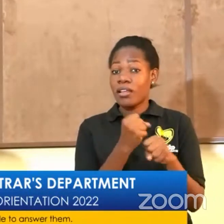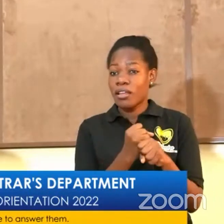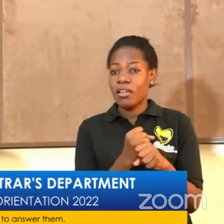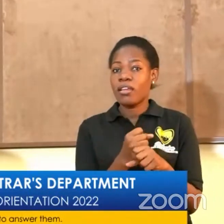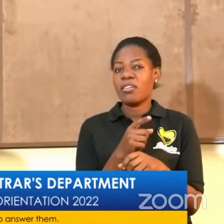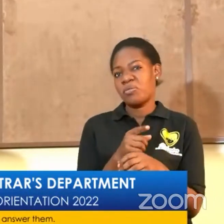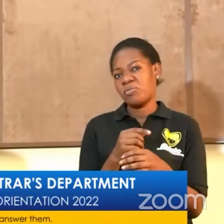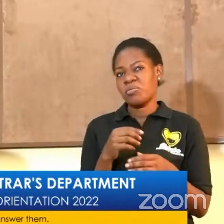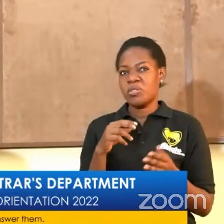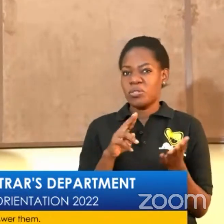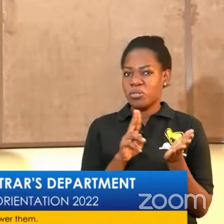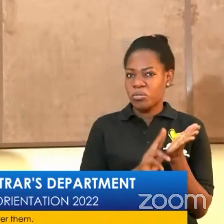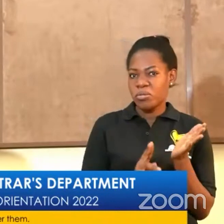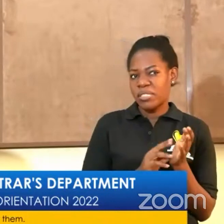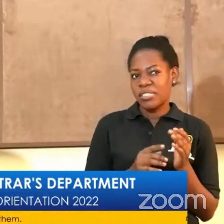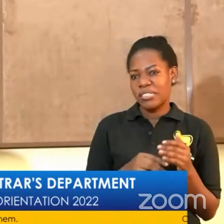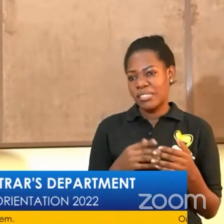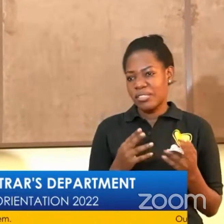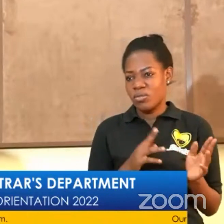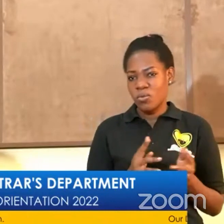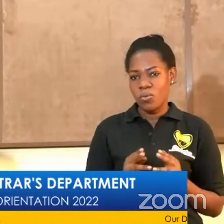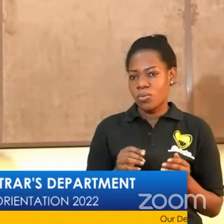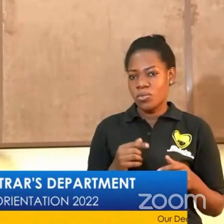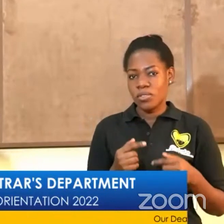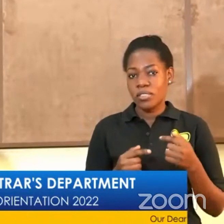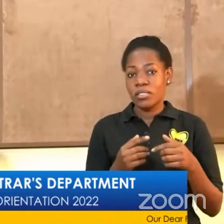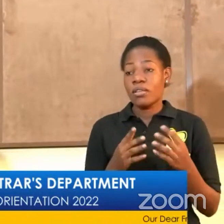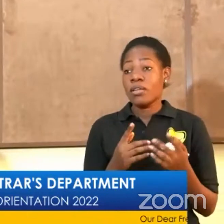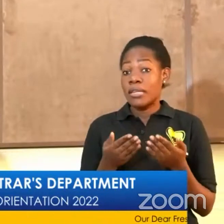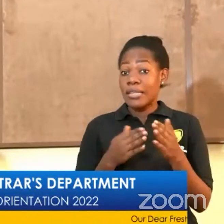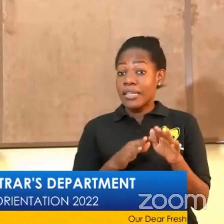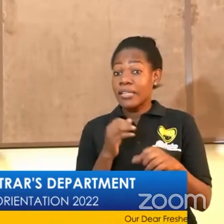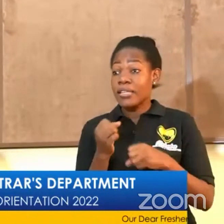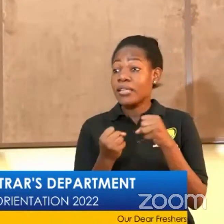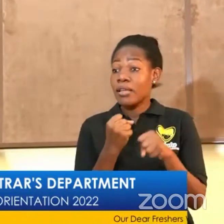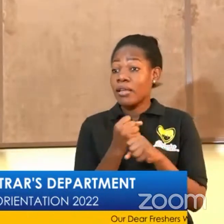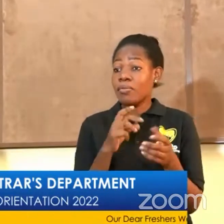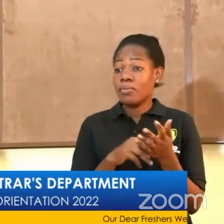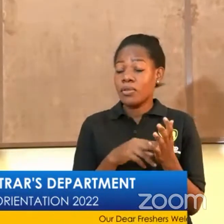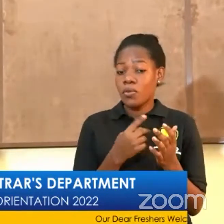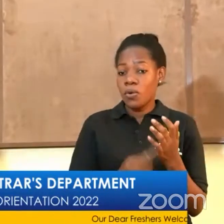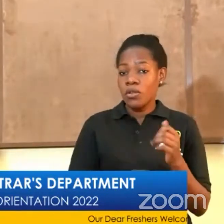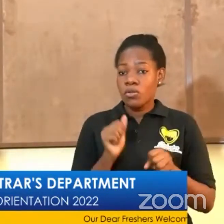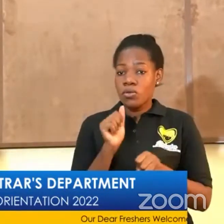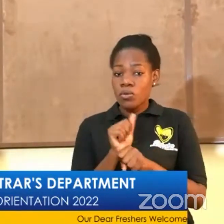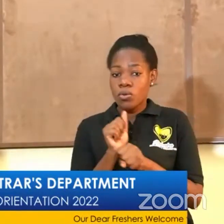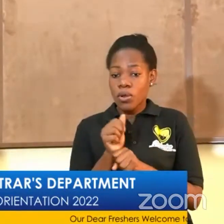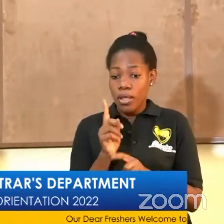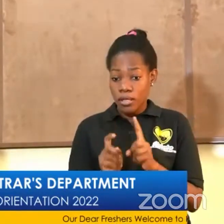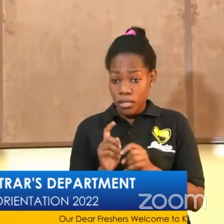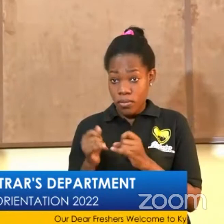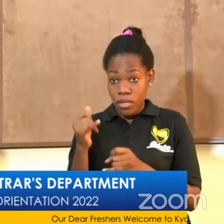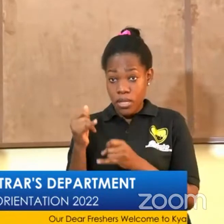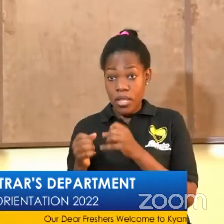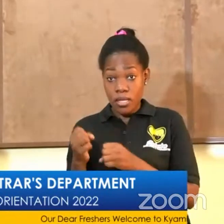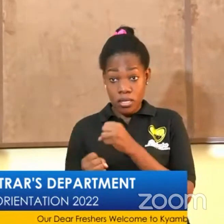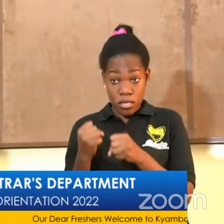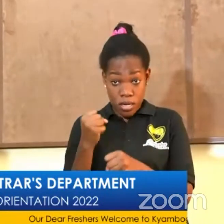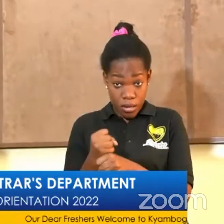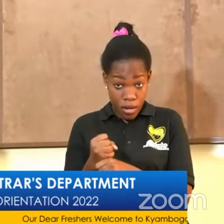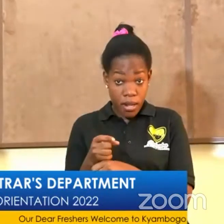system. A dead year is when exams are sat at the end of the year. And therefore,